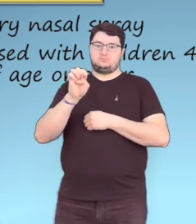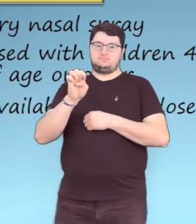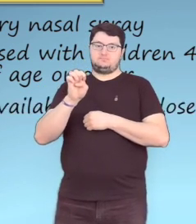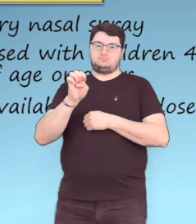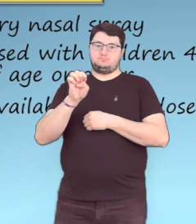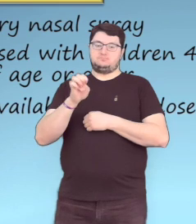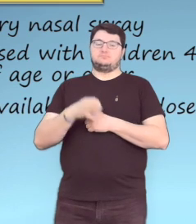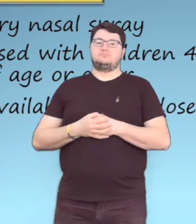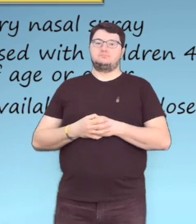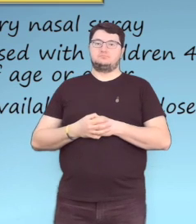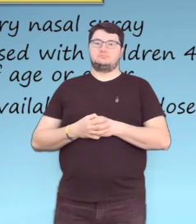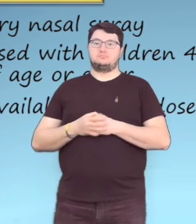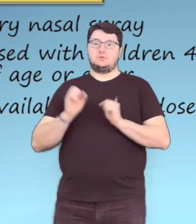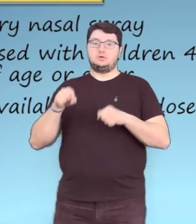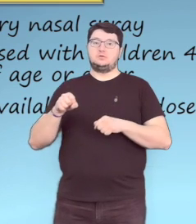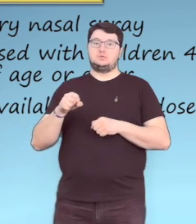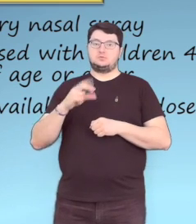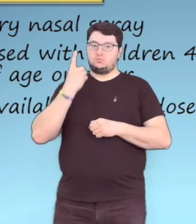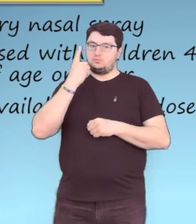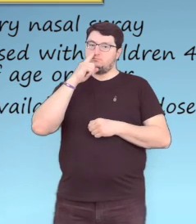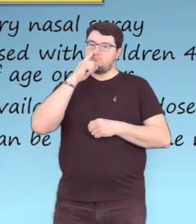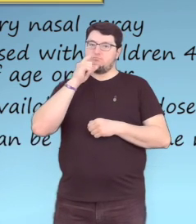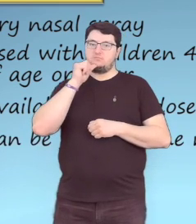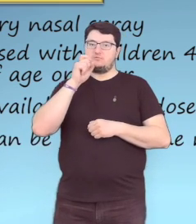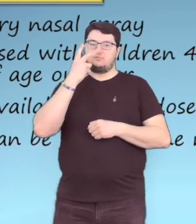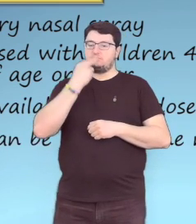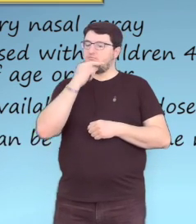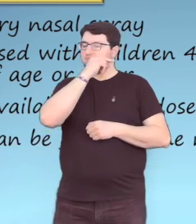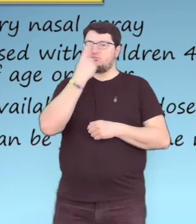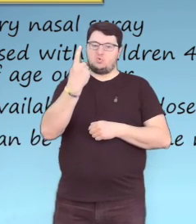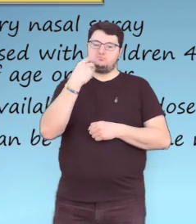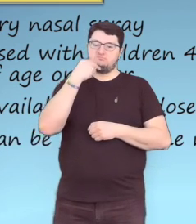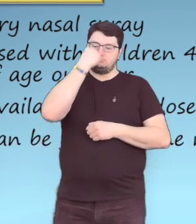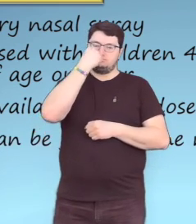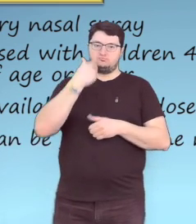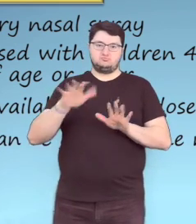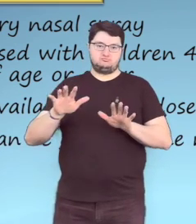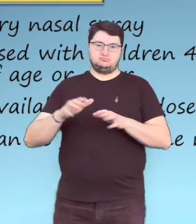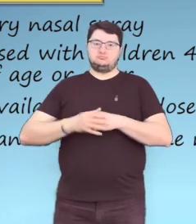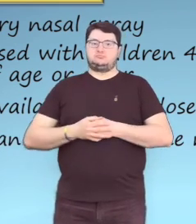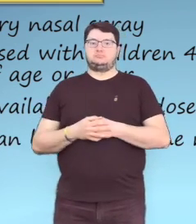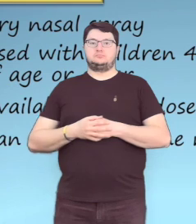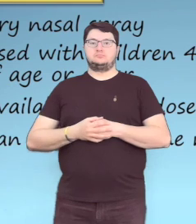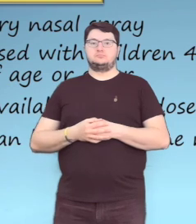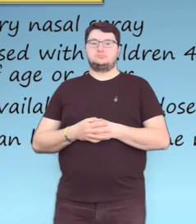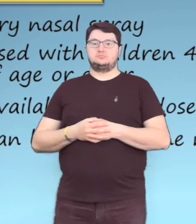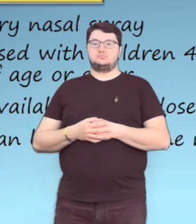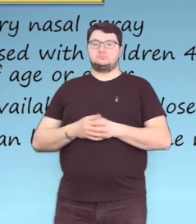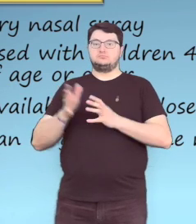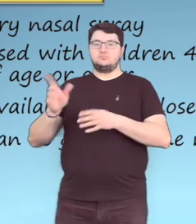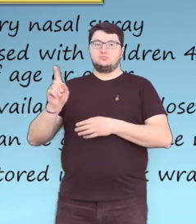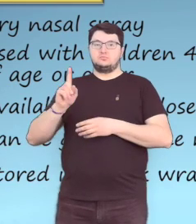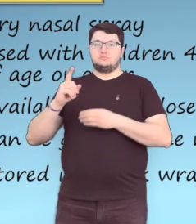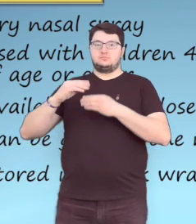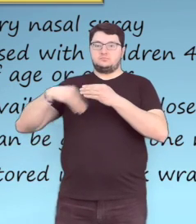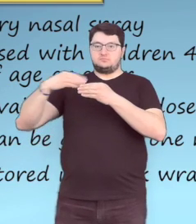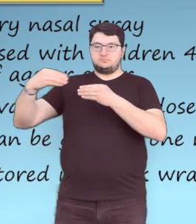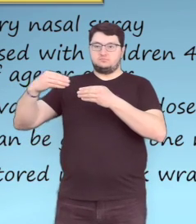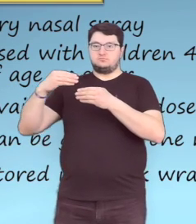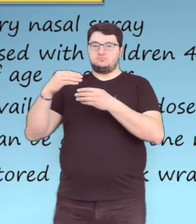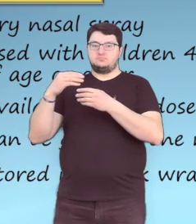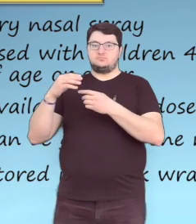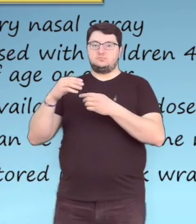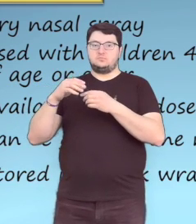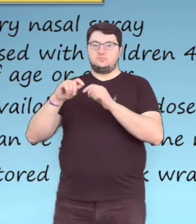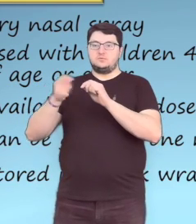Faximi is available in one dose and can be administered into one nostril. It is stored in a